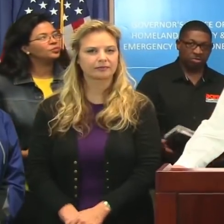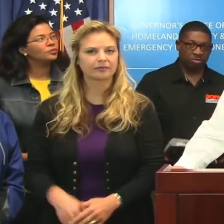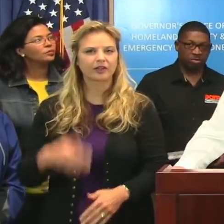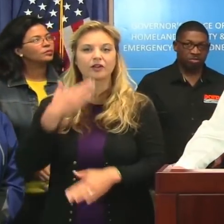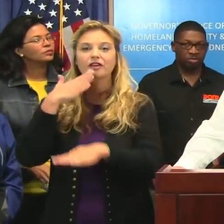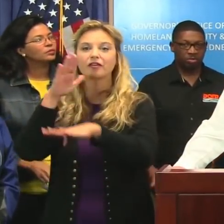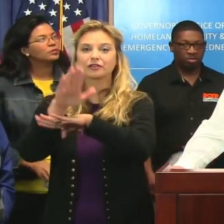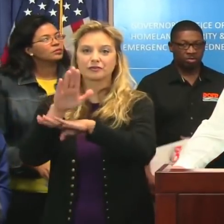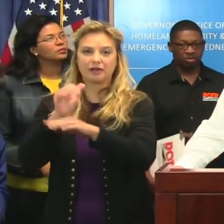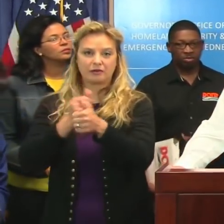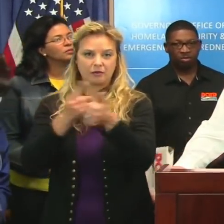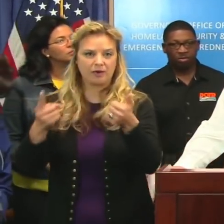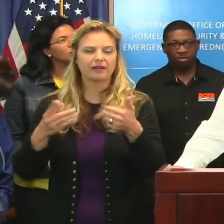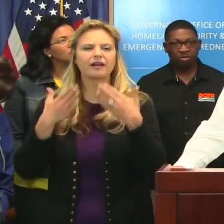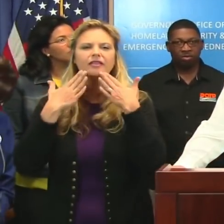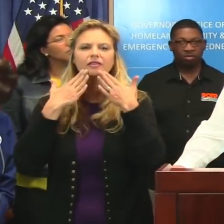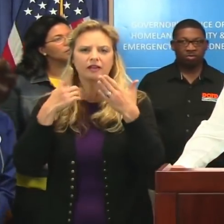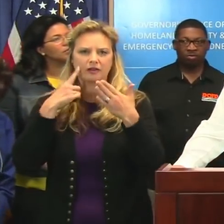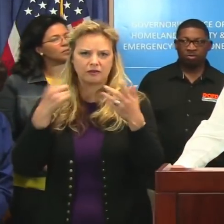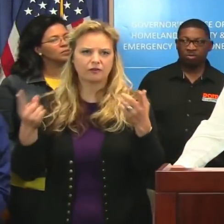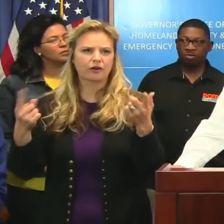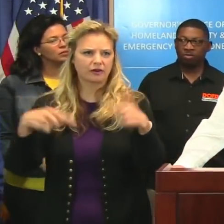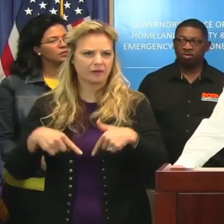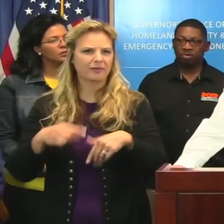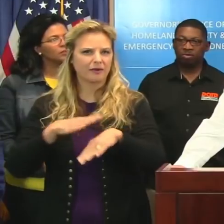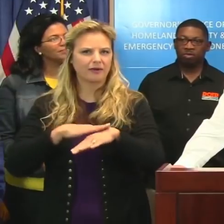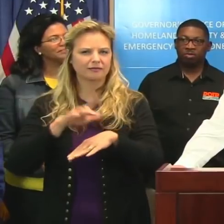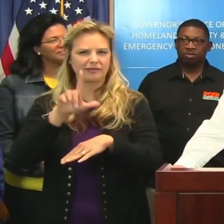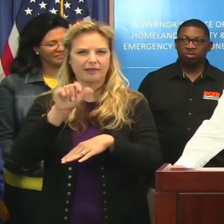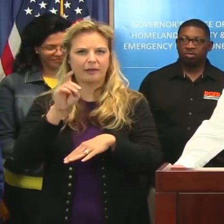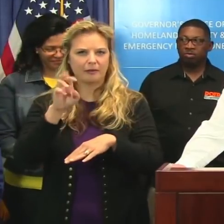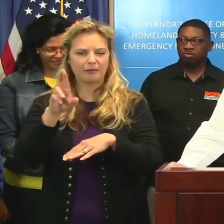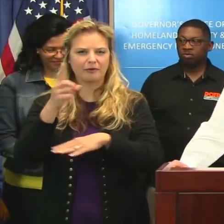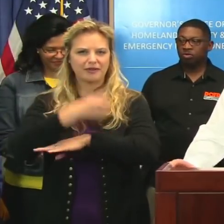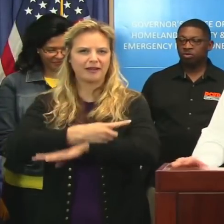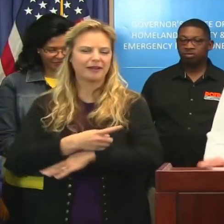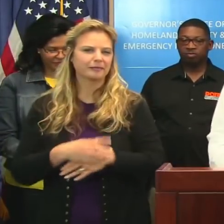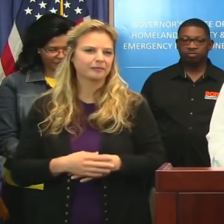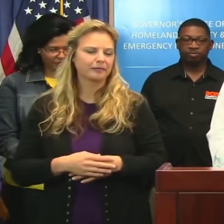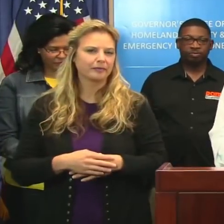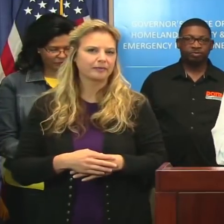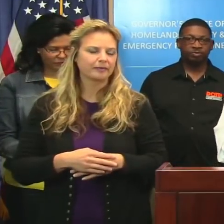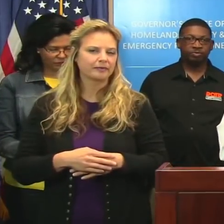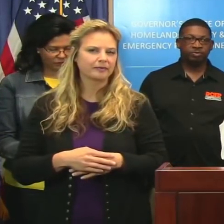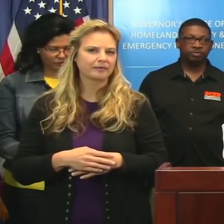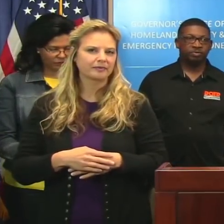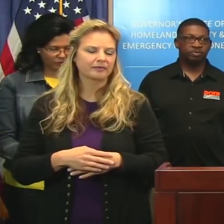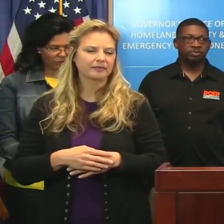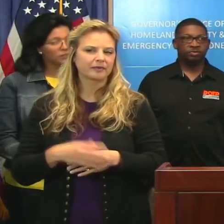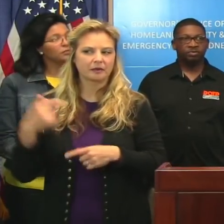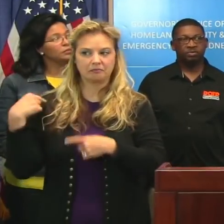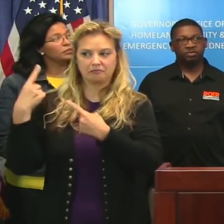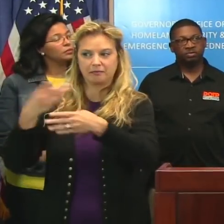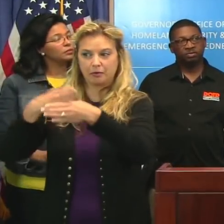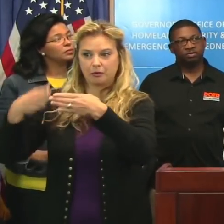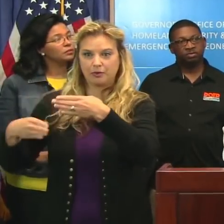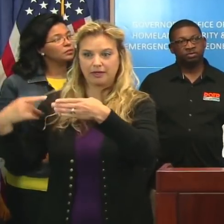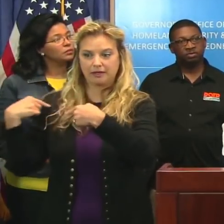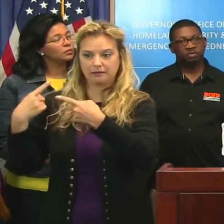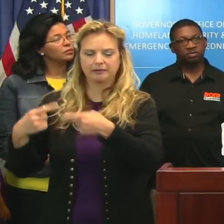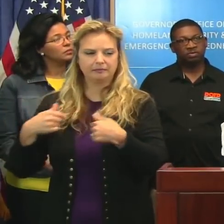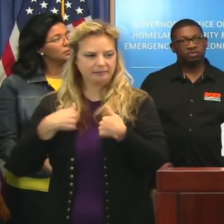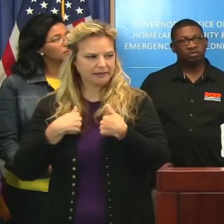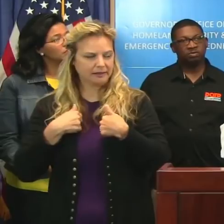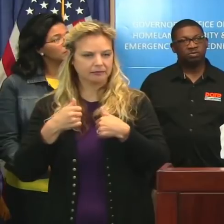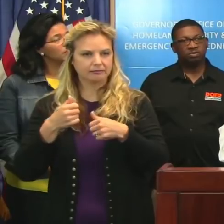Good afternoon, everybody, and thank you for coming out on Labor Day. Throughout the weekend, I and